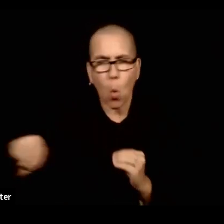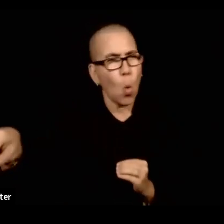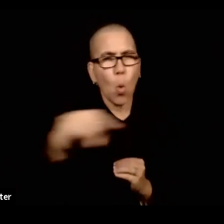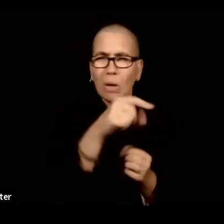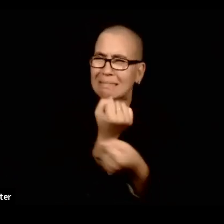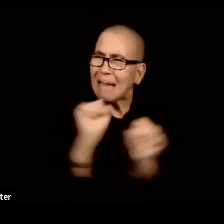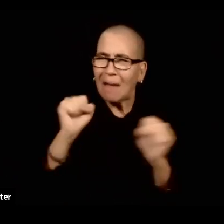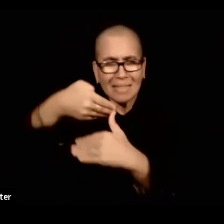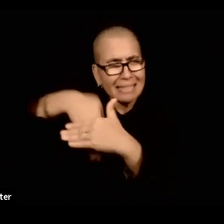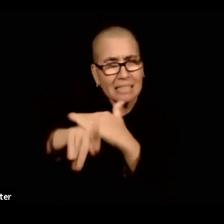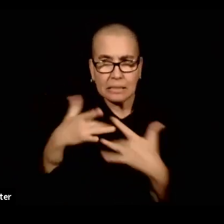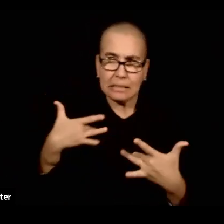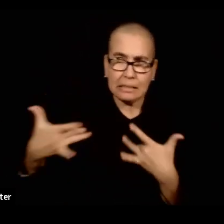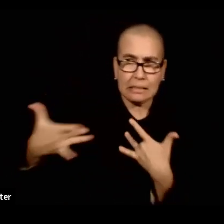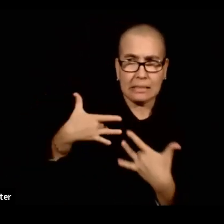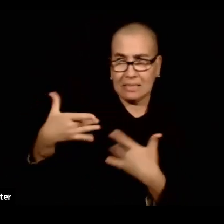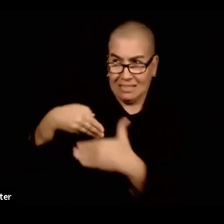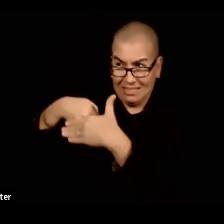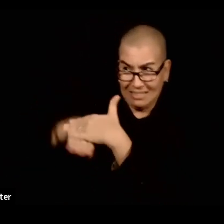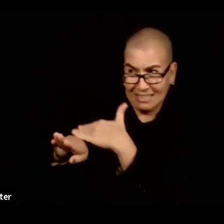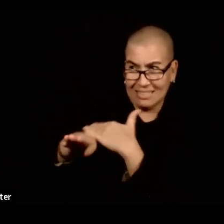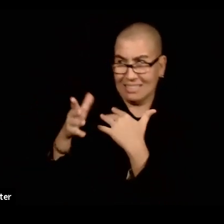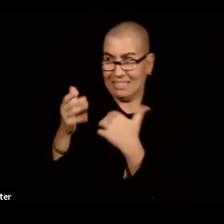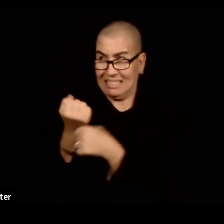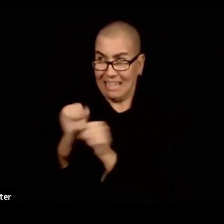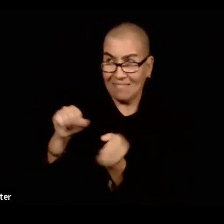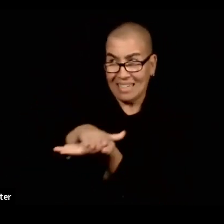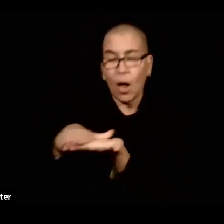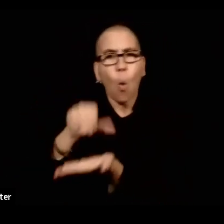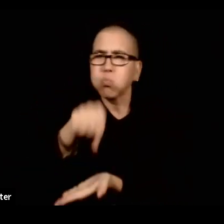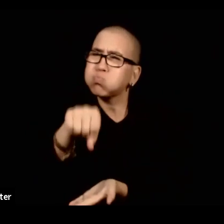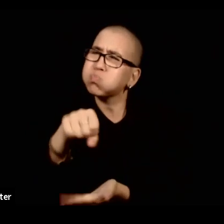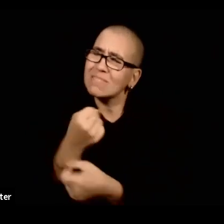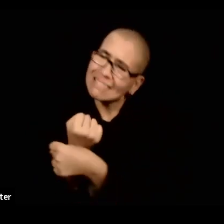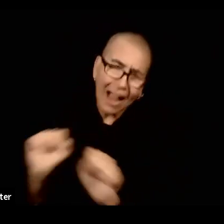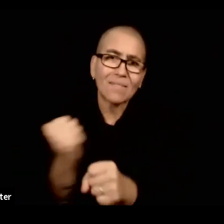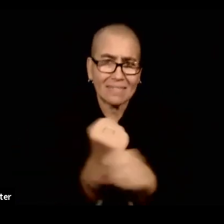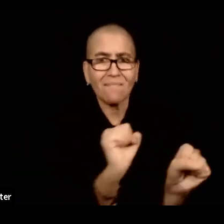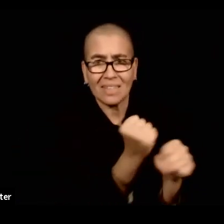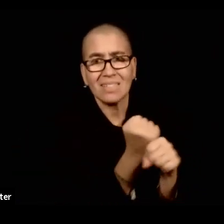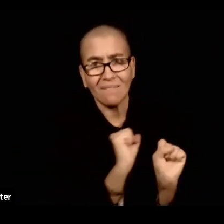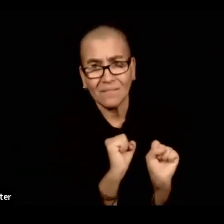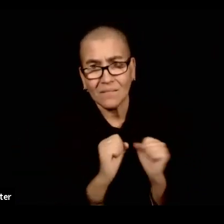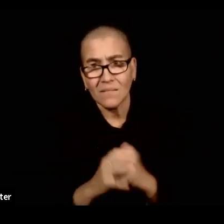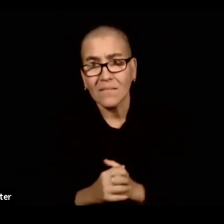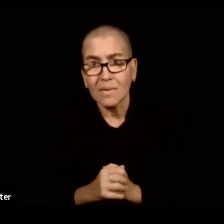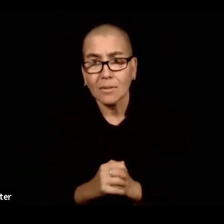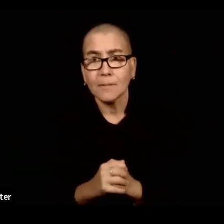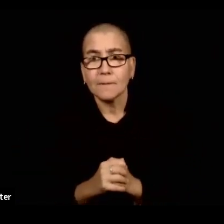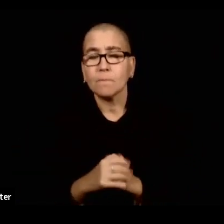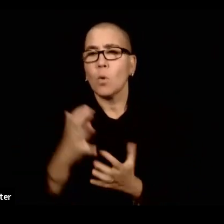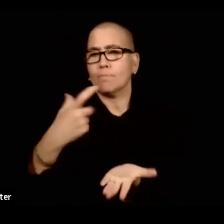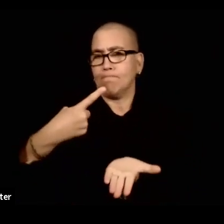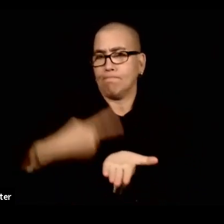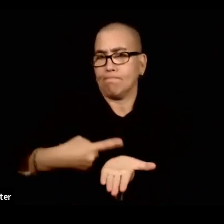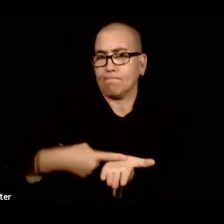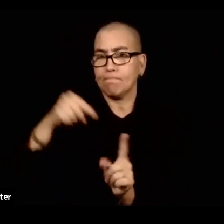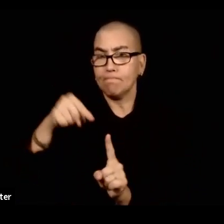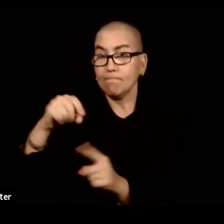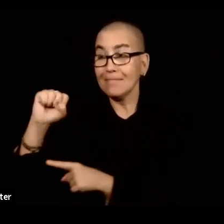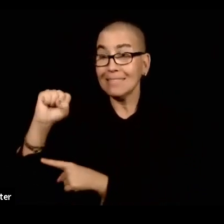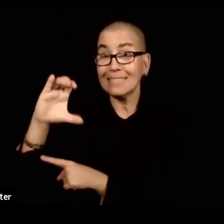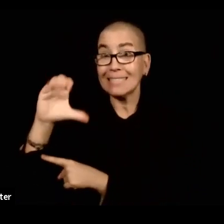scams, unfortunately. We continue to hear about scammers taking advantage of people's anxiety around COVID. In